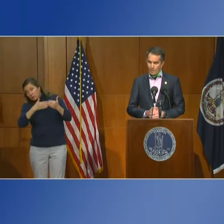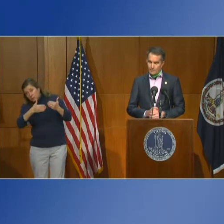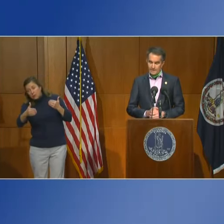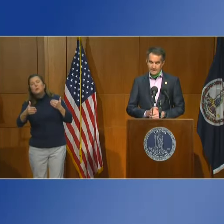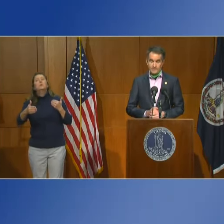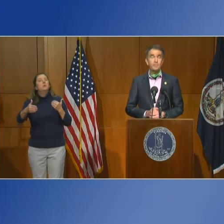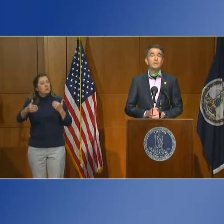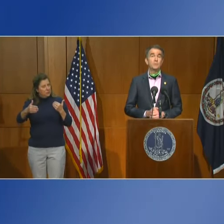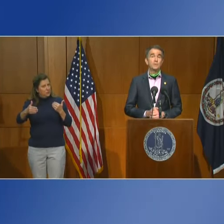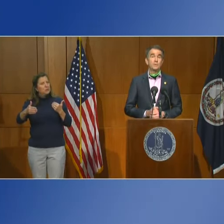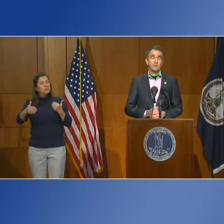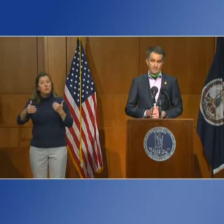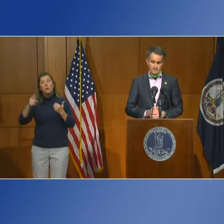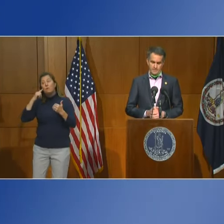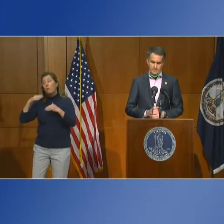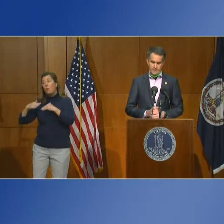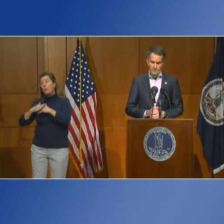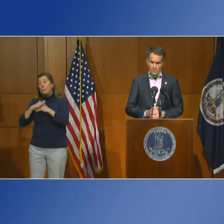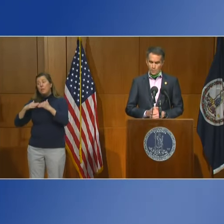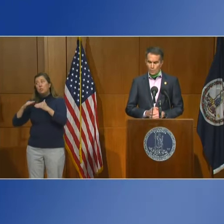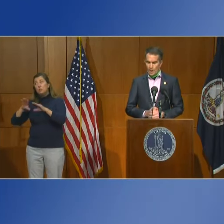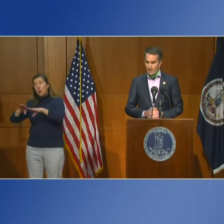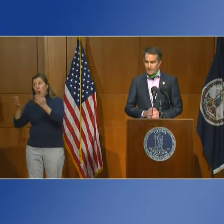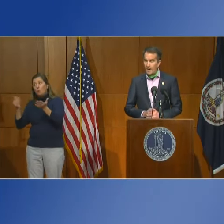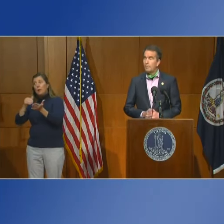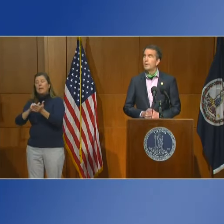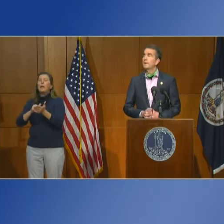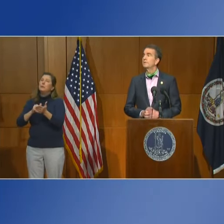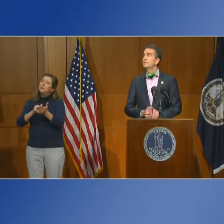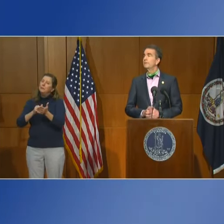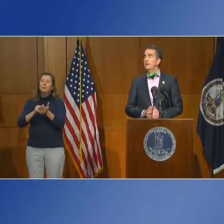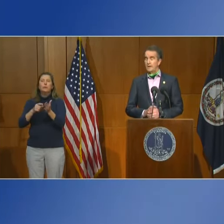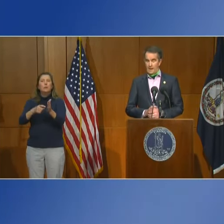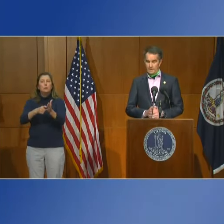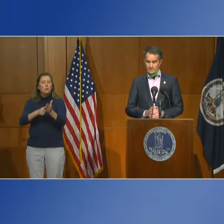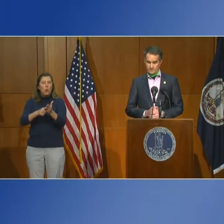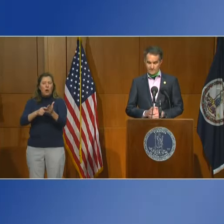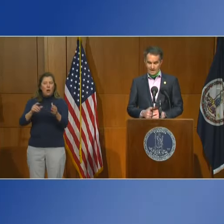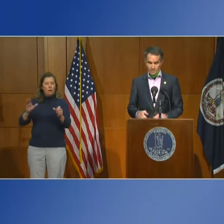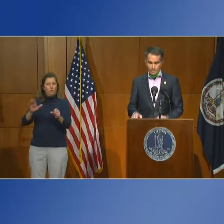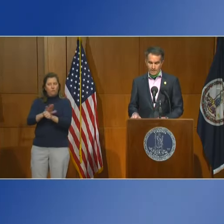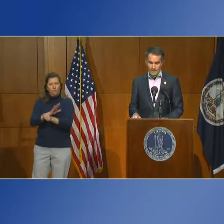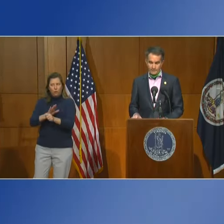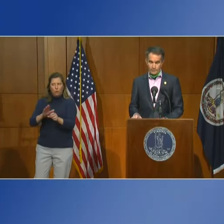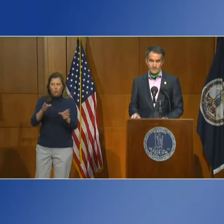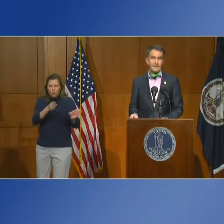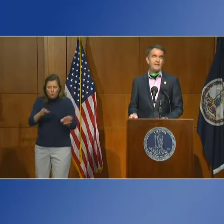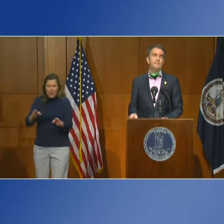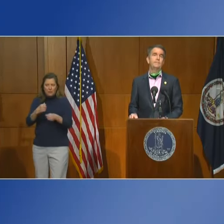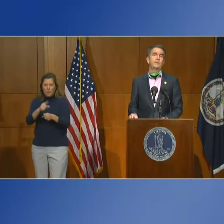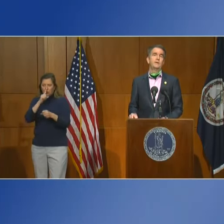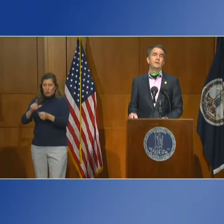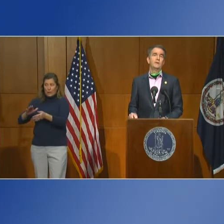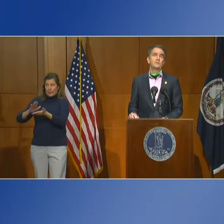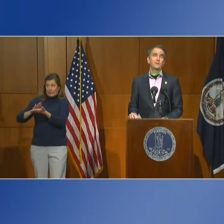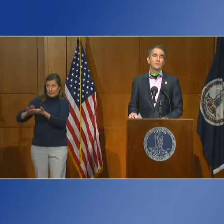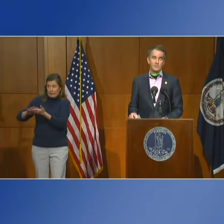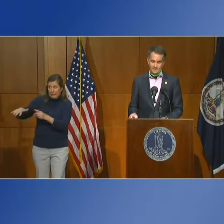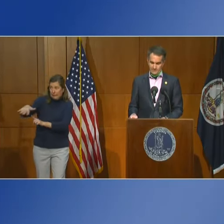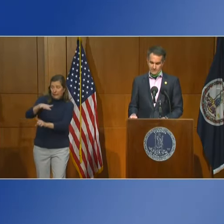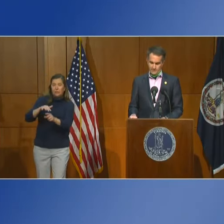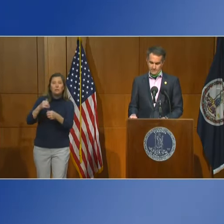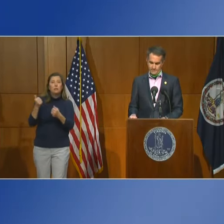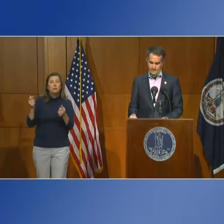high bar to ease beach restrictions. It will require a comprehensive and sustainable plan for cleaning,